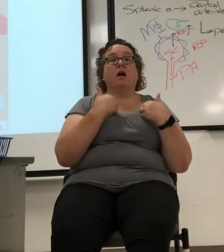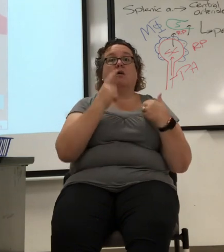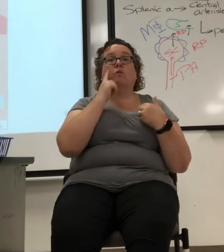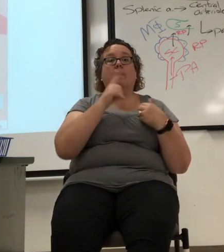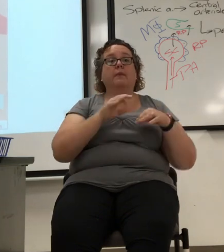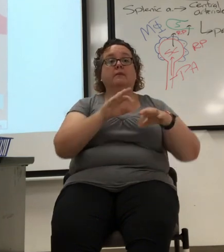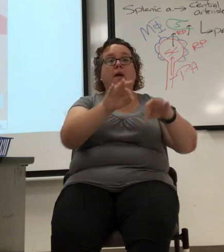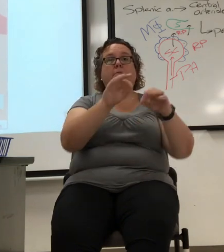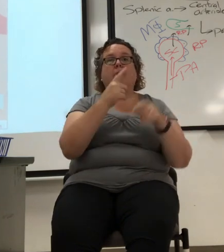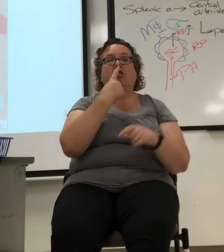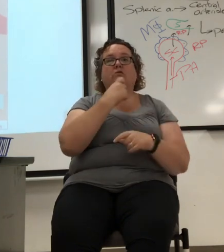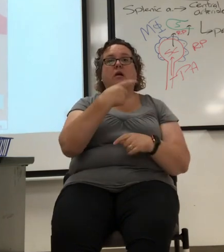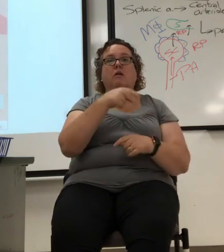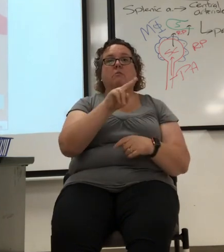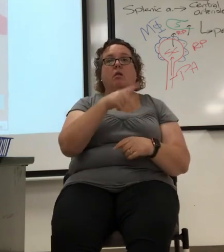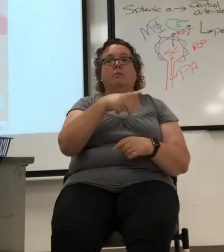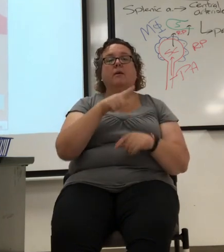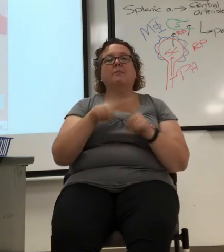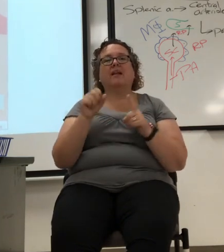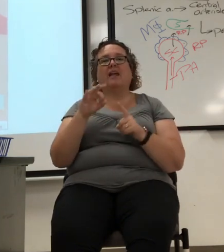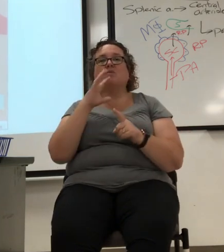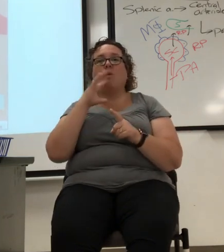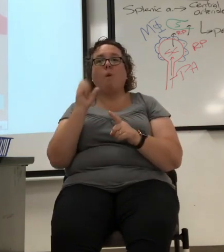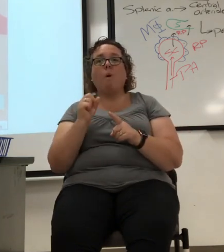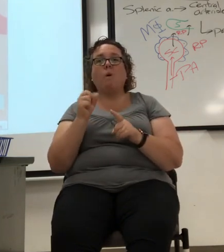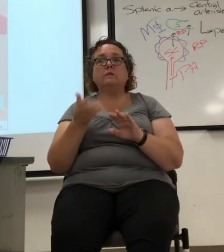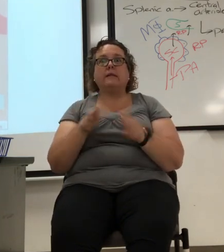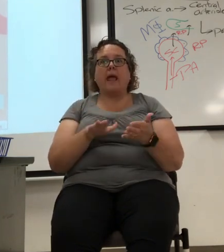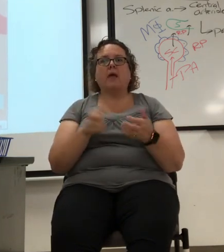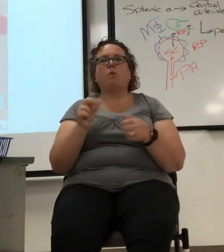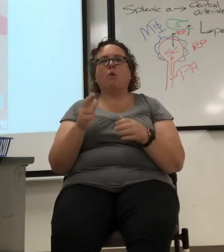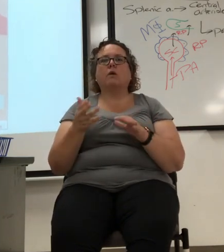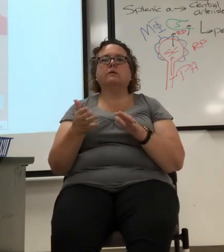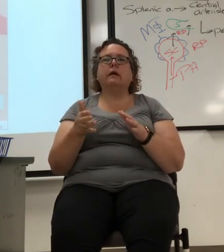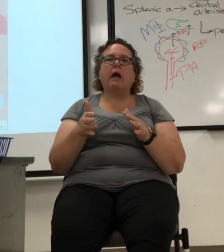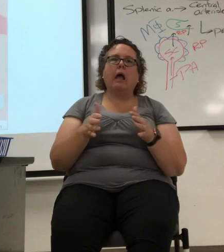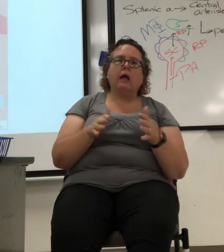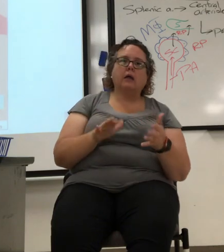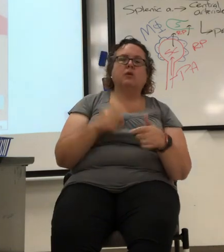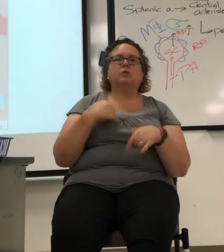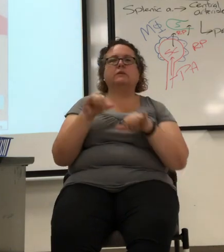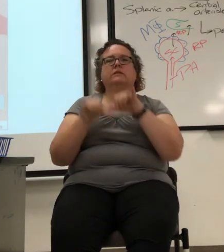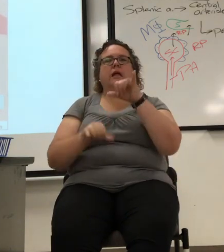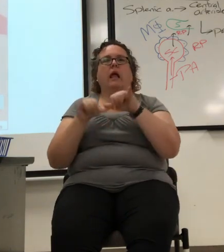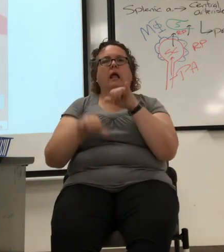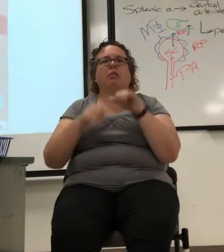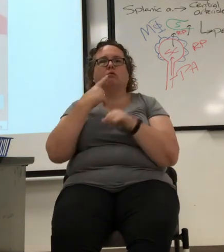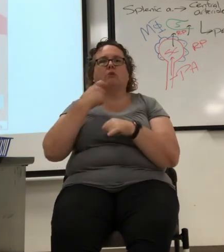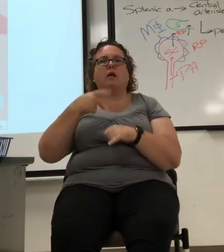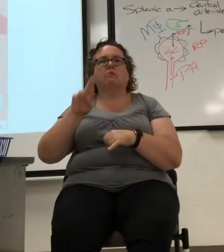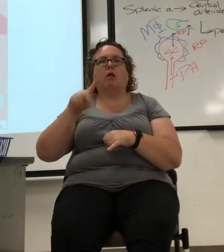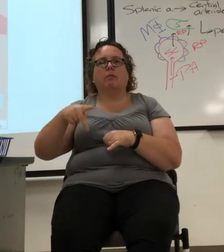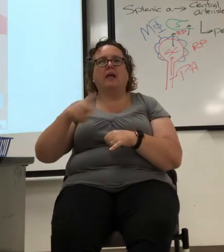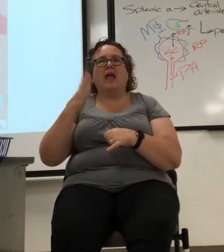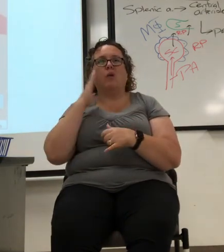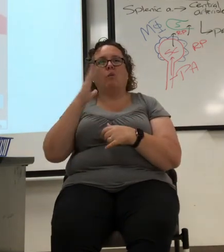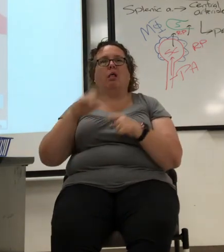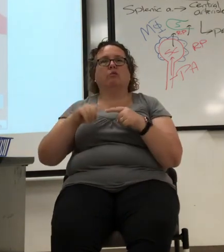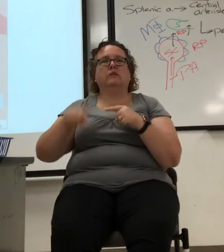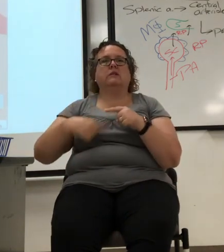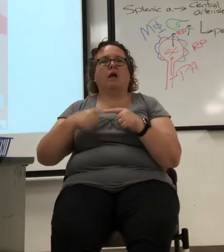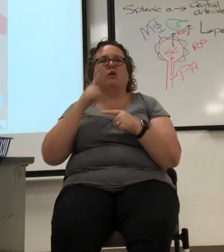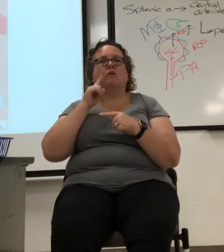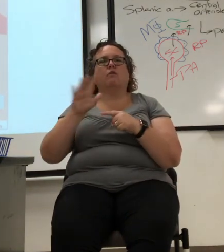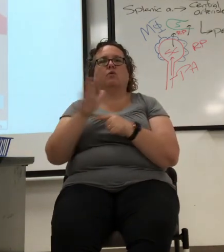up by the red pulp. But if you're old, dead, and dying, they'll just kind of remain in the red pulp, and they'll probably recycle you for